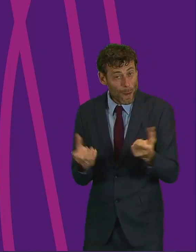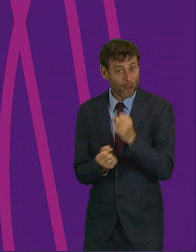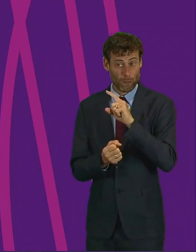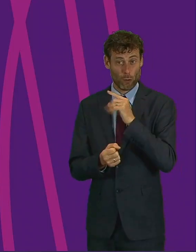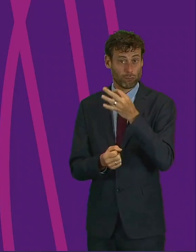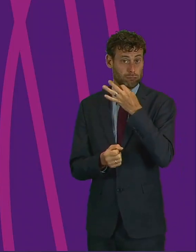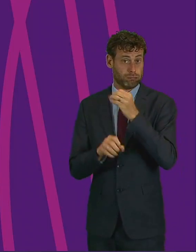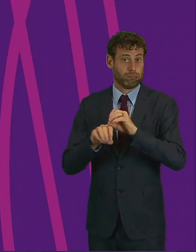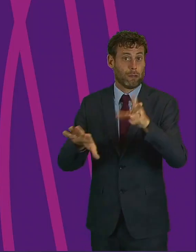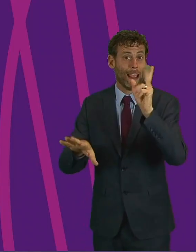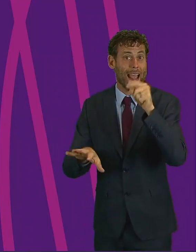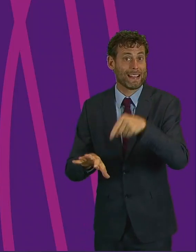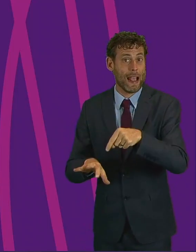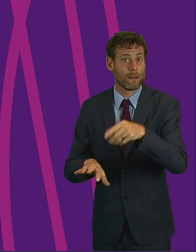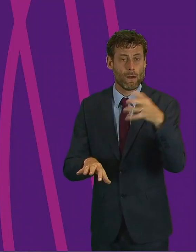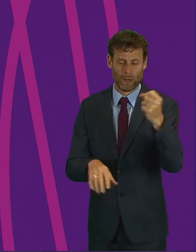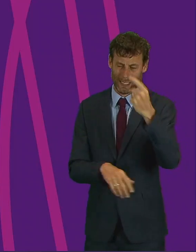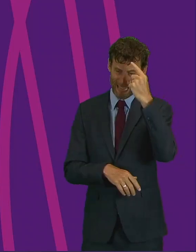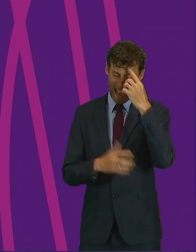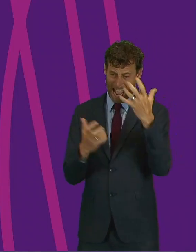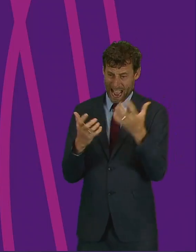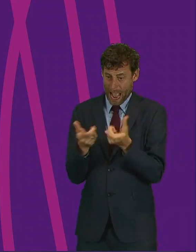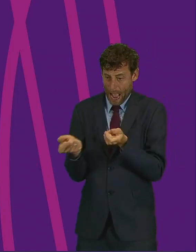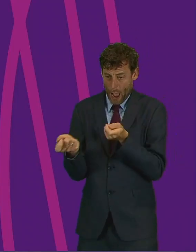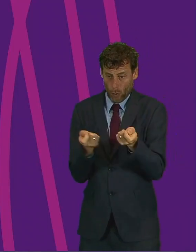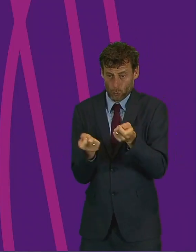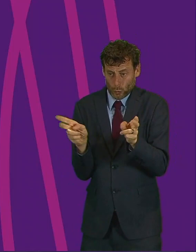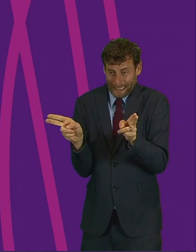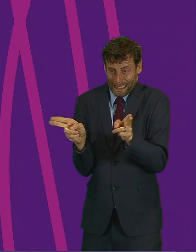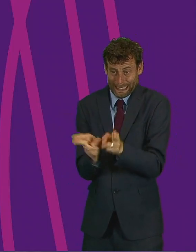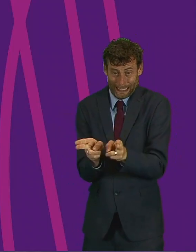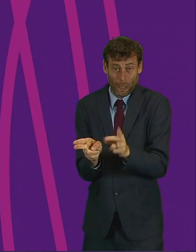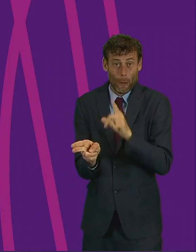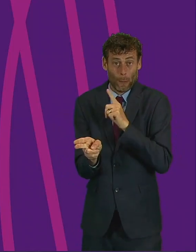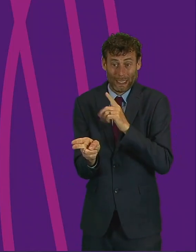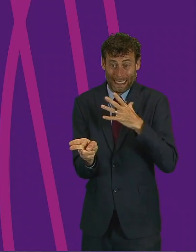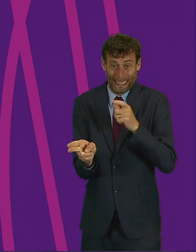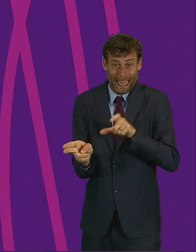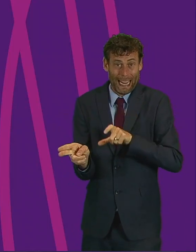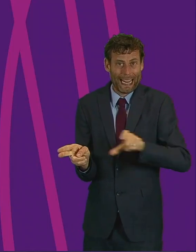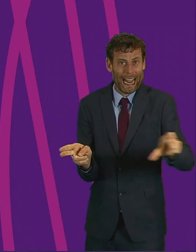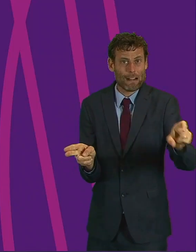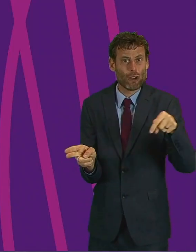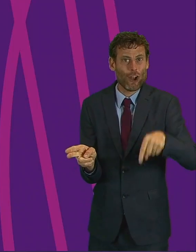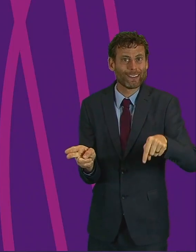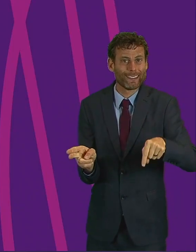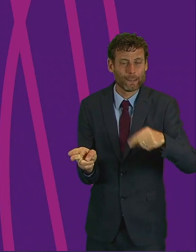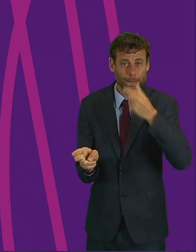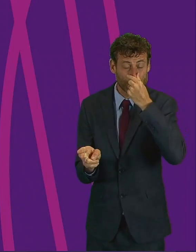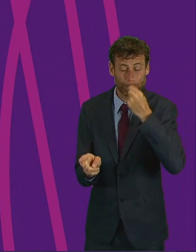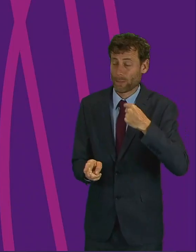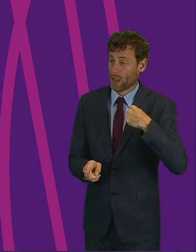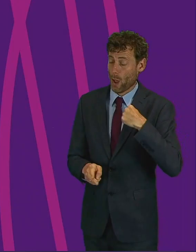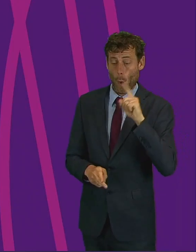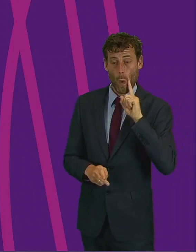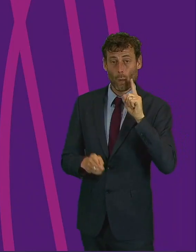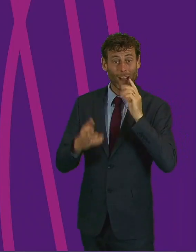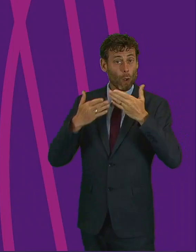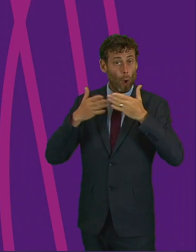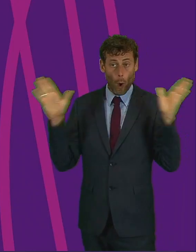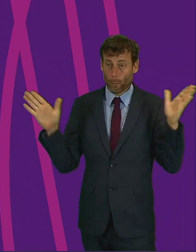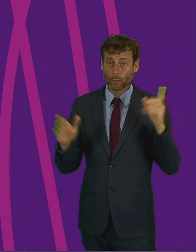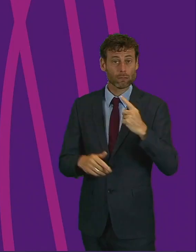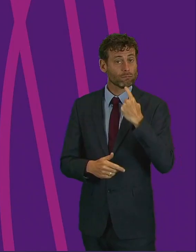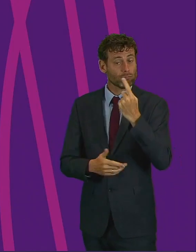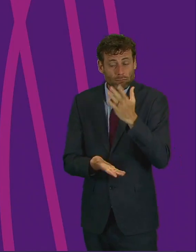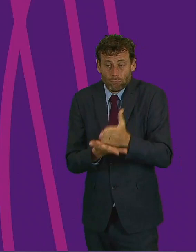previously, we've got to keep focused on taking the right steps for the future as well. So I will continue to do that. I will continue to do it openly and frankly. The only thing